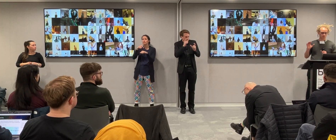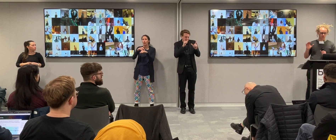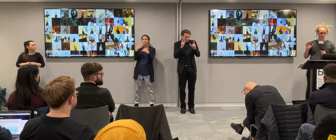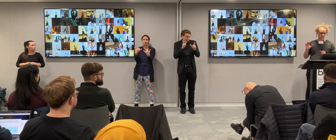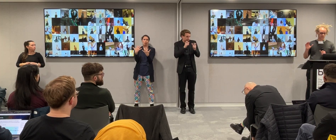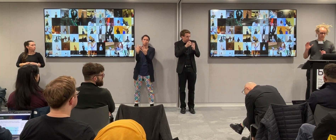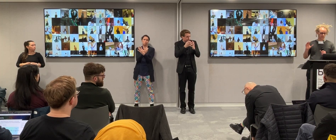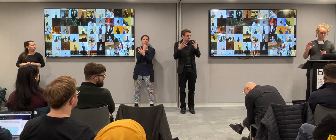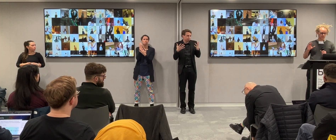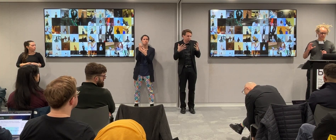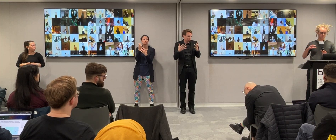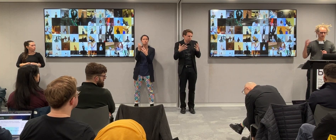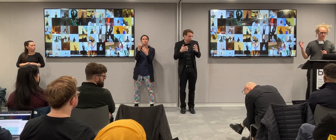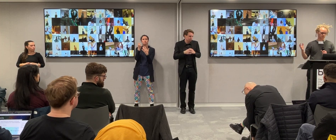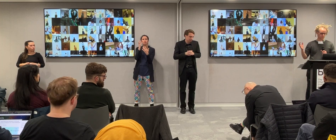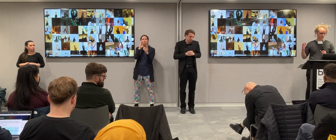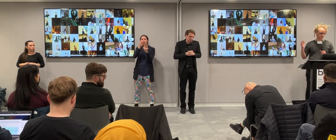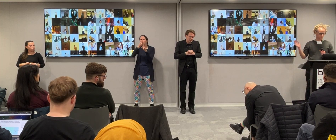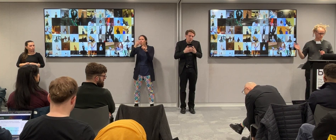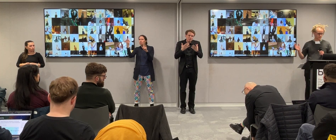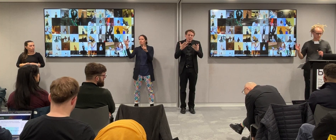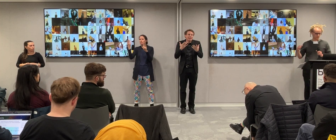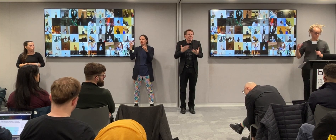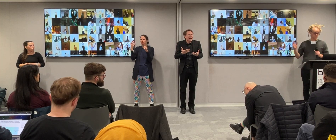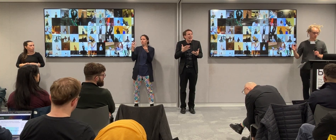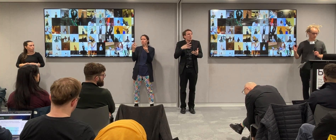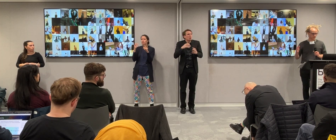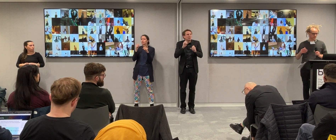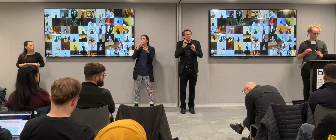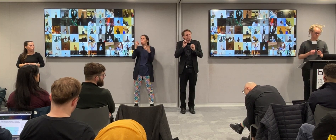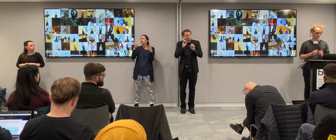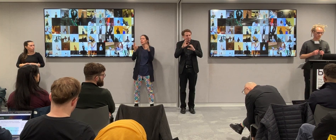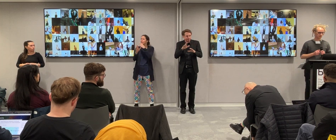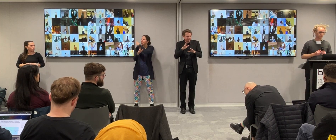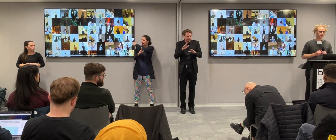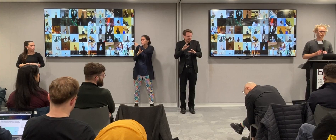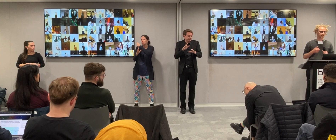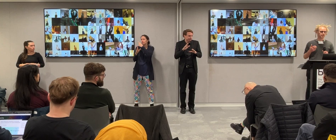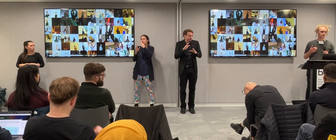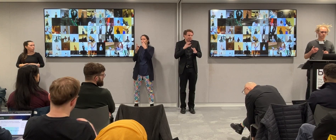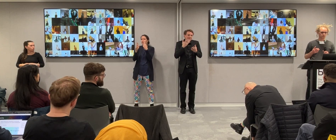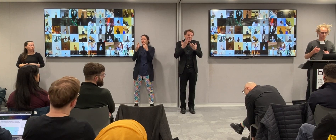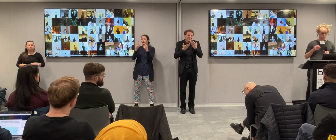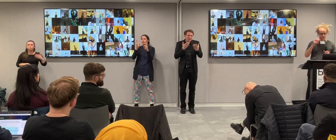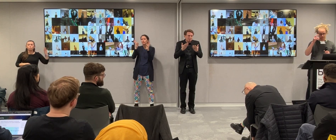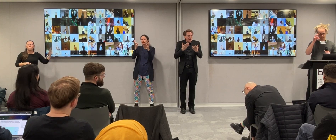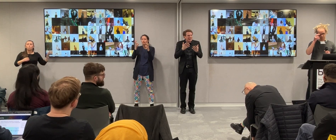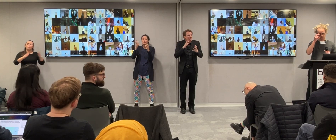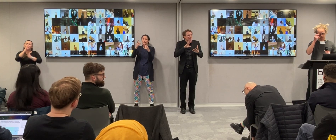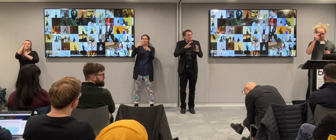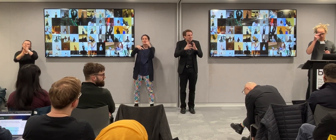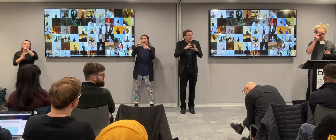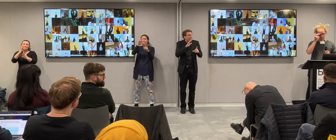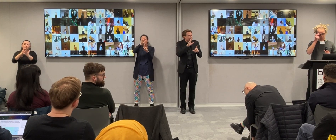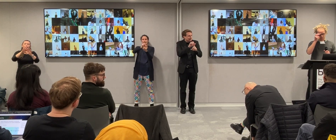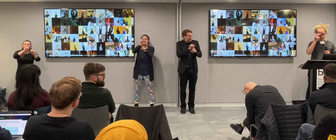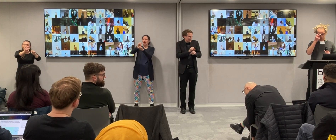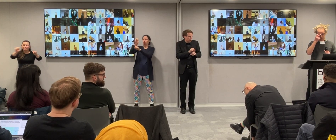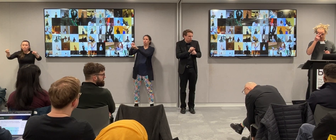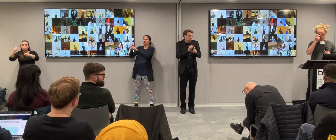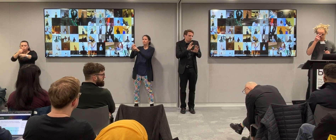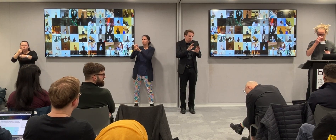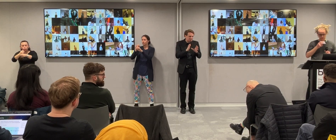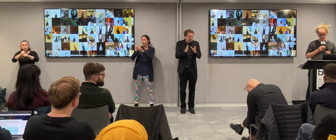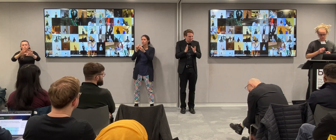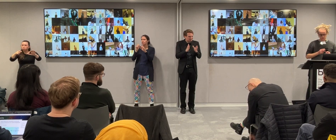to expand a bit beyond kind of the scope of this sign detection work. We've